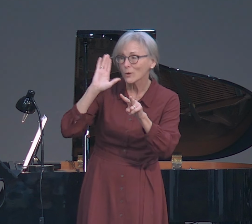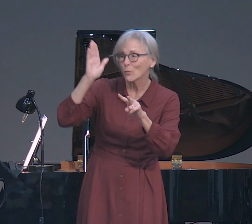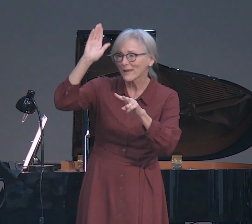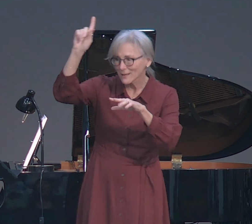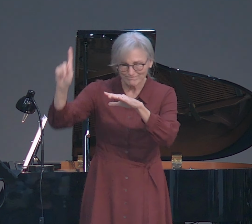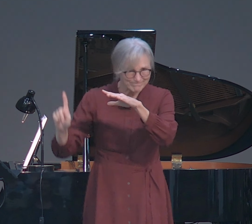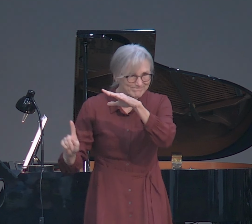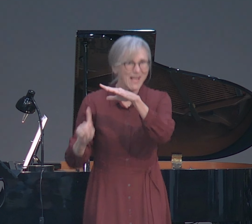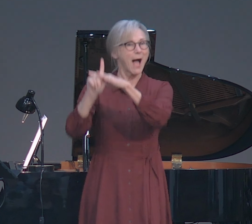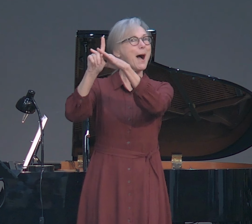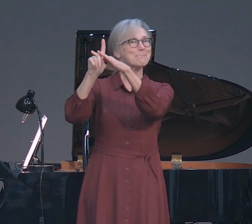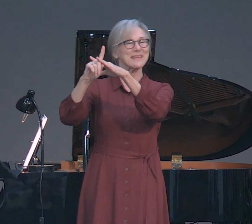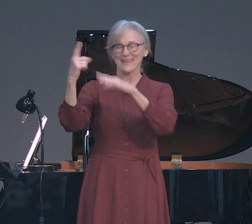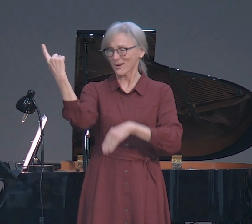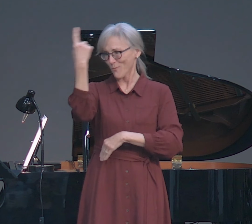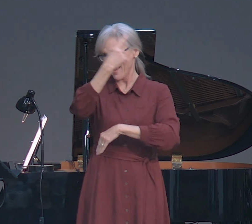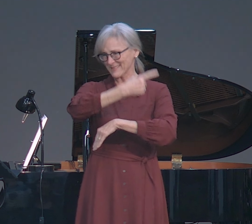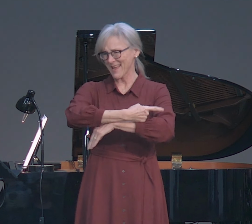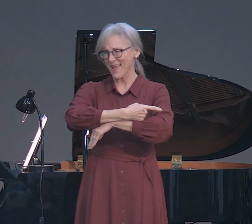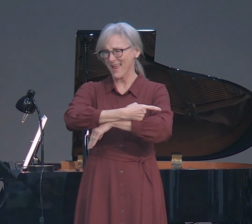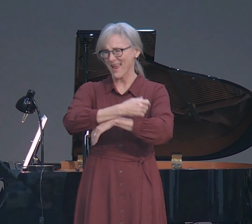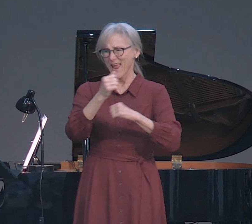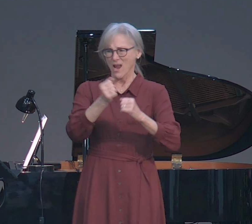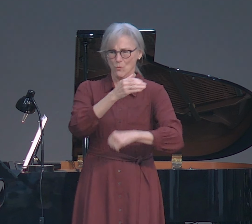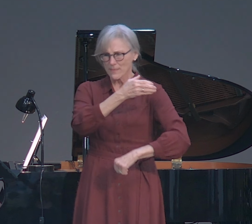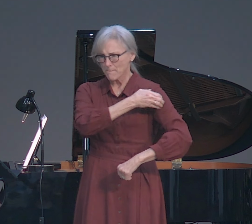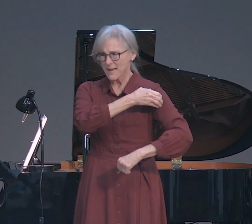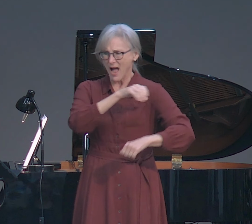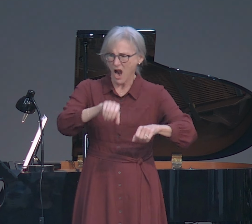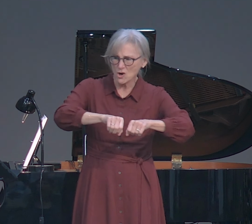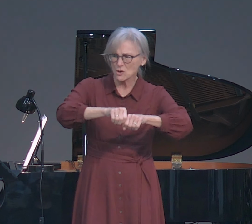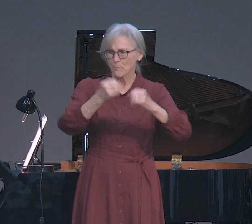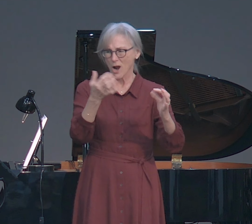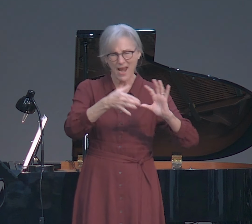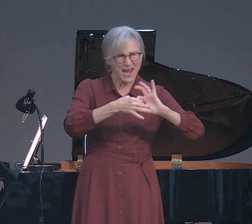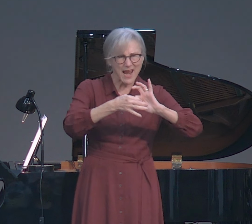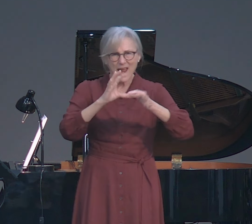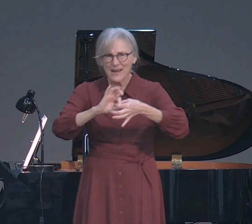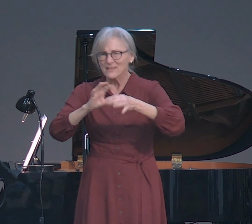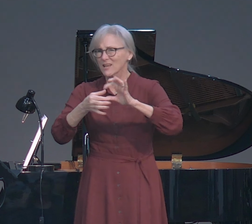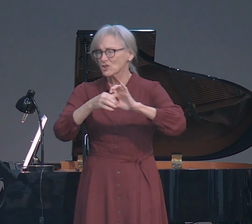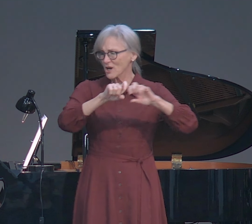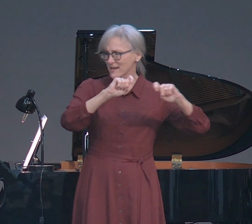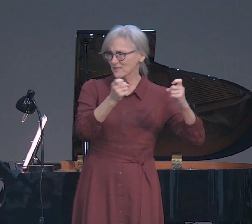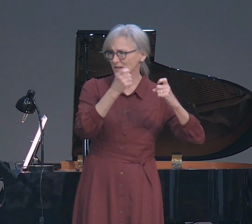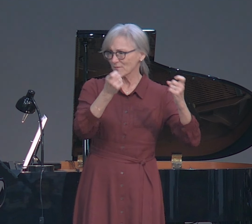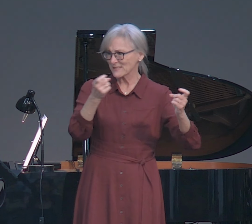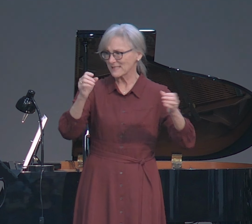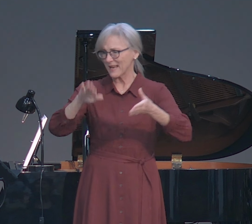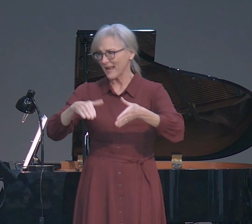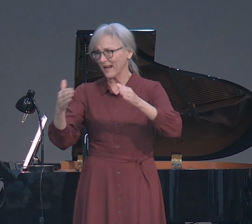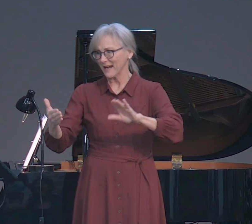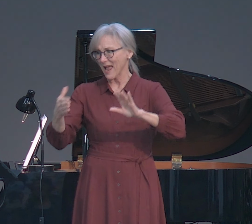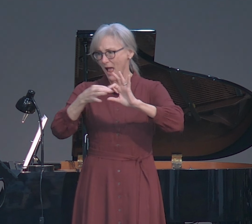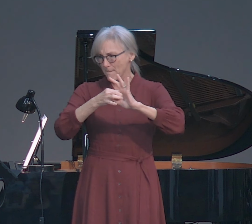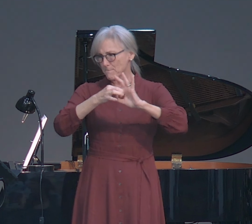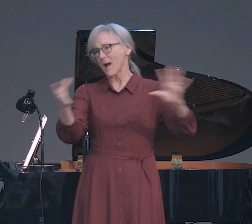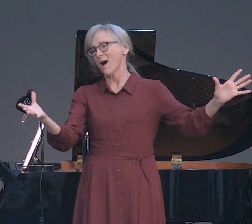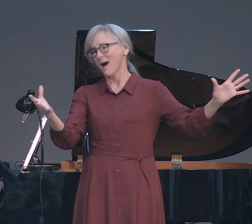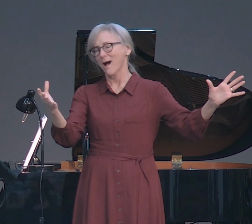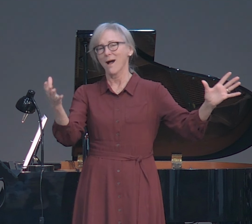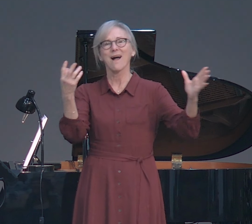Messiah would appear with the power to break the chains of sin